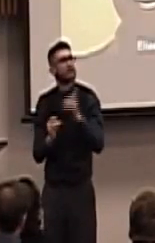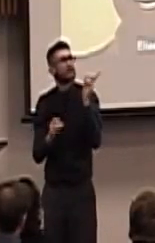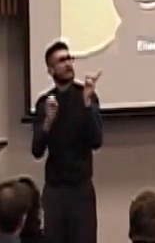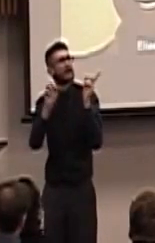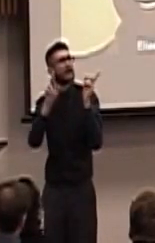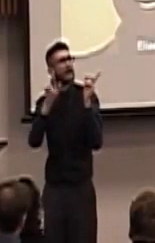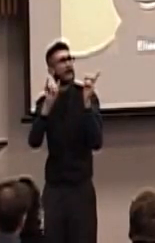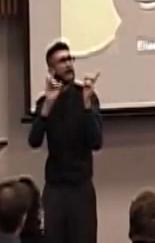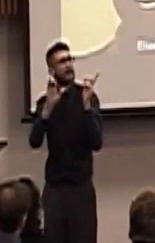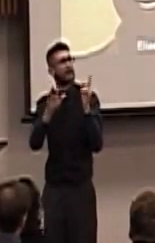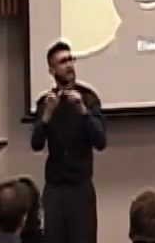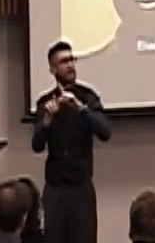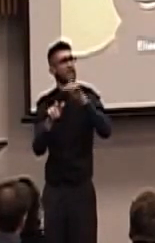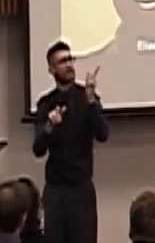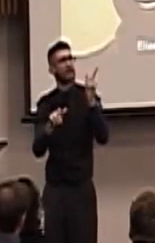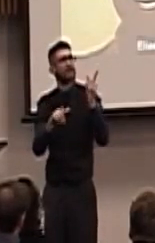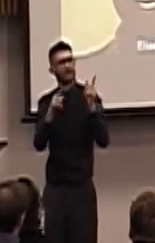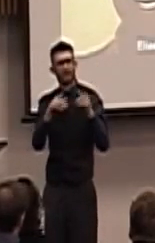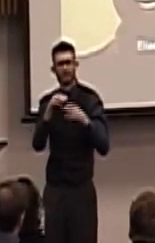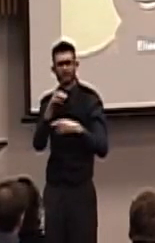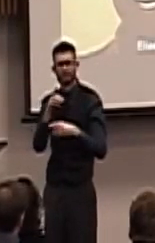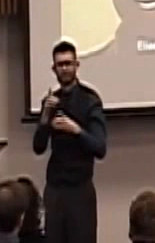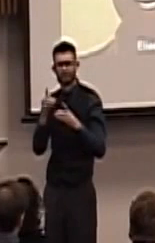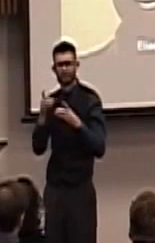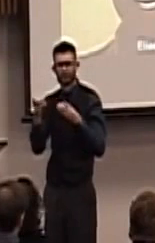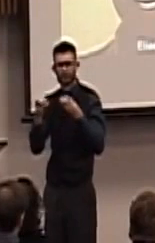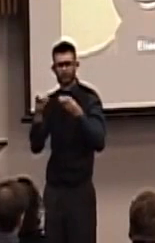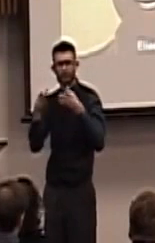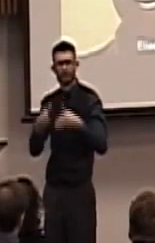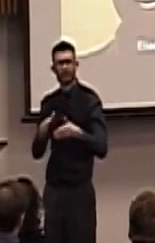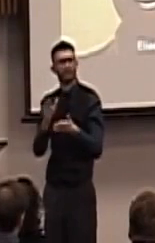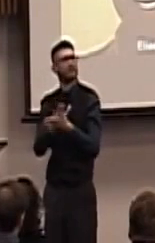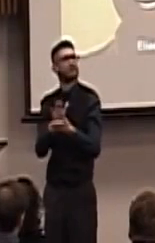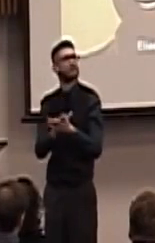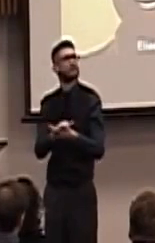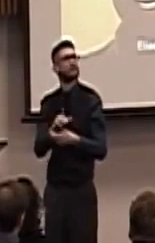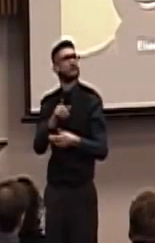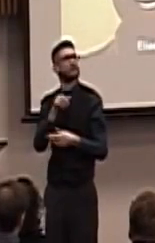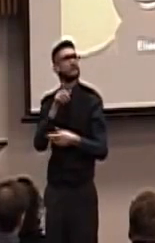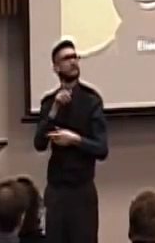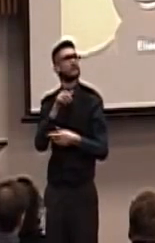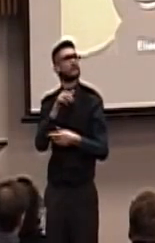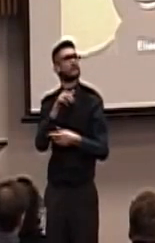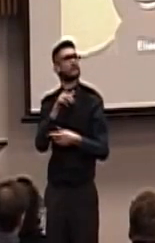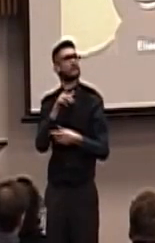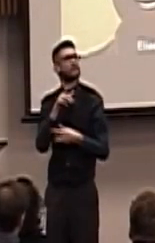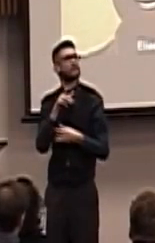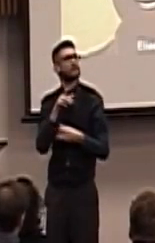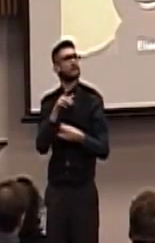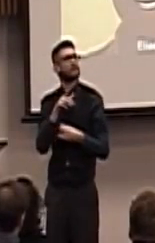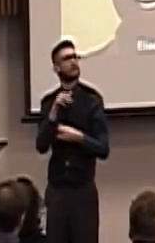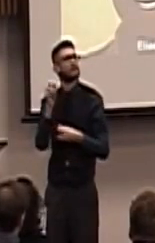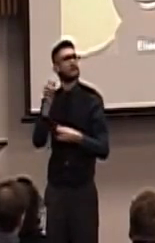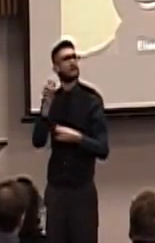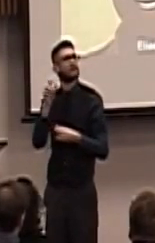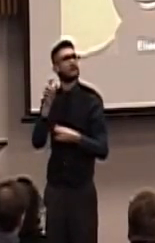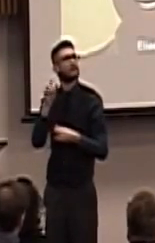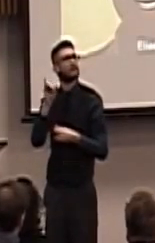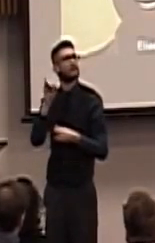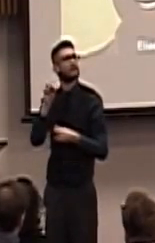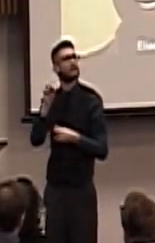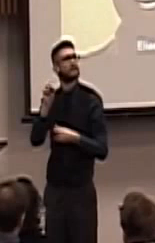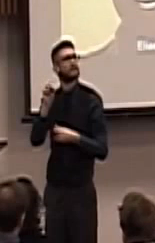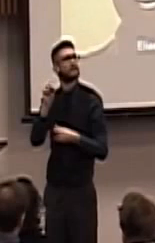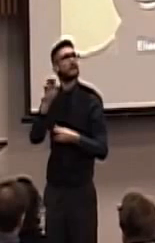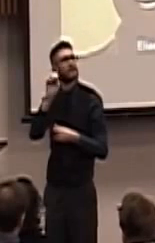Isaiah Jackson, one of my favorite brothers. I just love this guy to pieces. Elias also, another one of